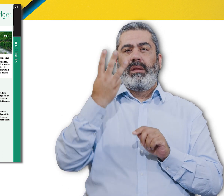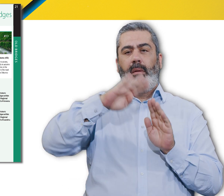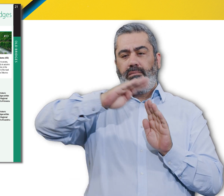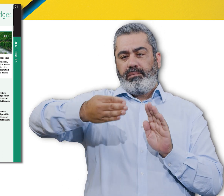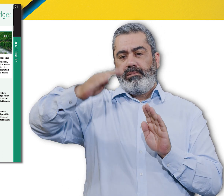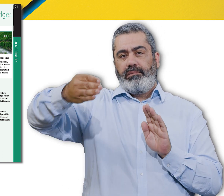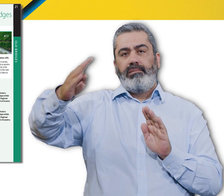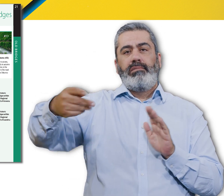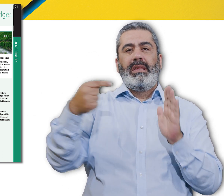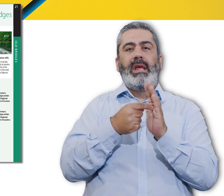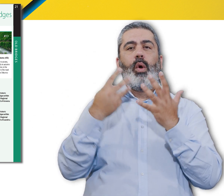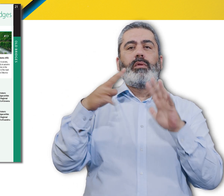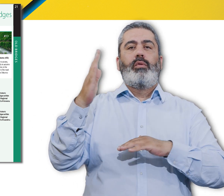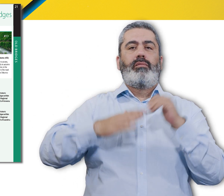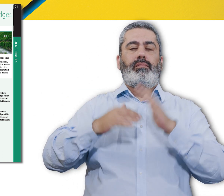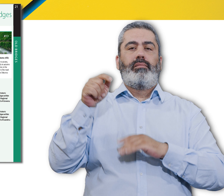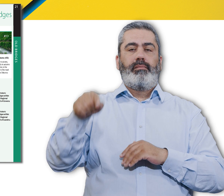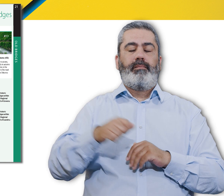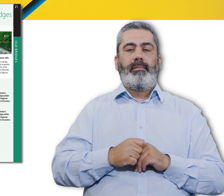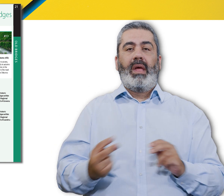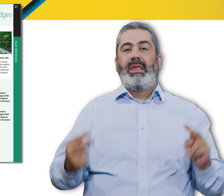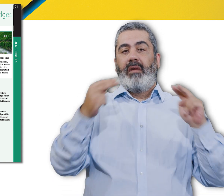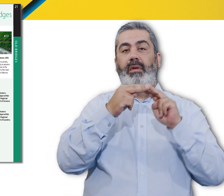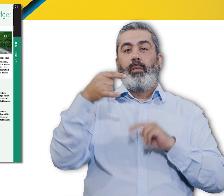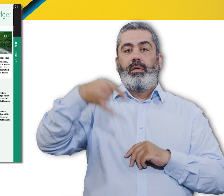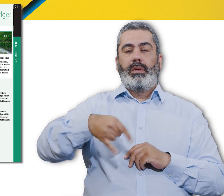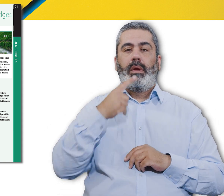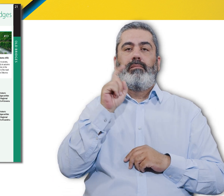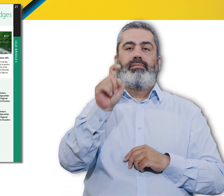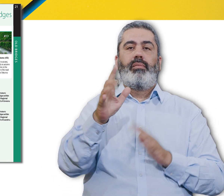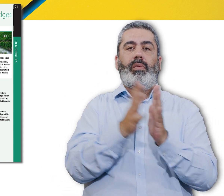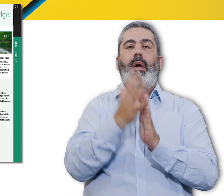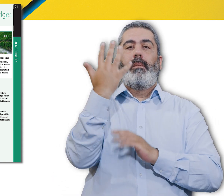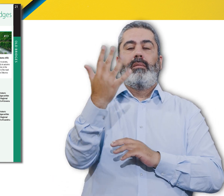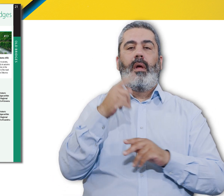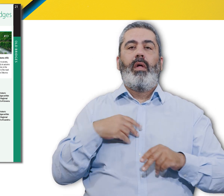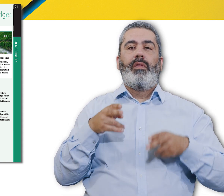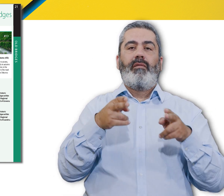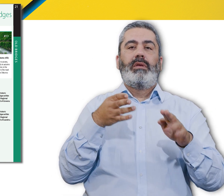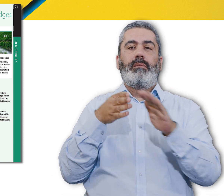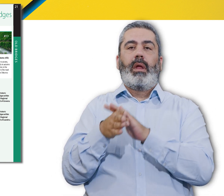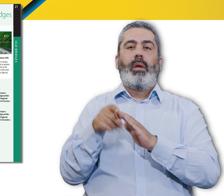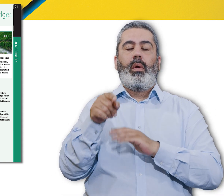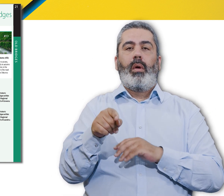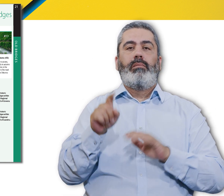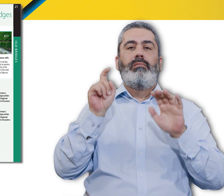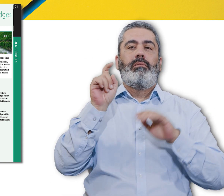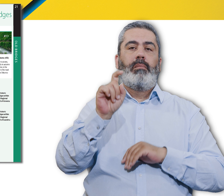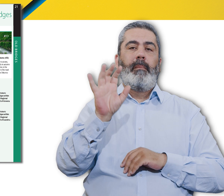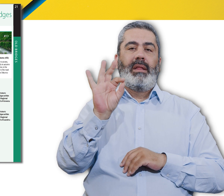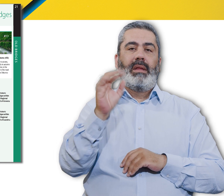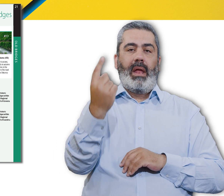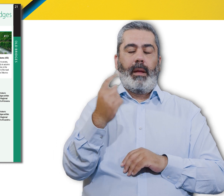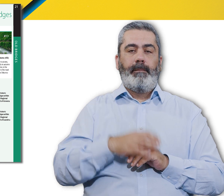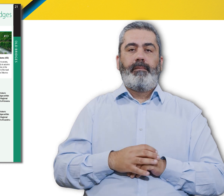51. It is located 3 kilometers from the Cape, Triple Arch of 1800. Portitsa Bridge,